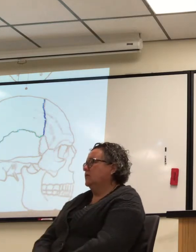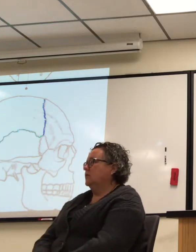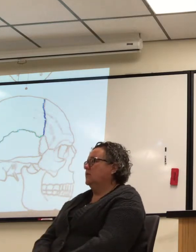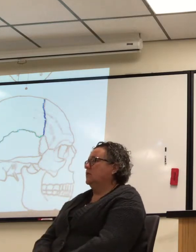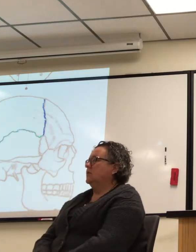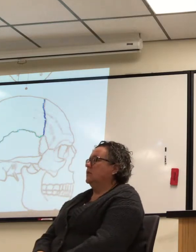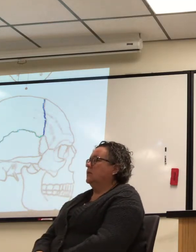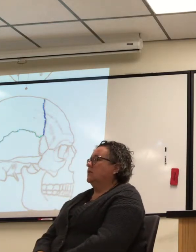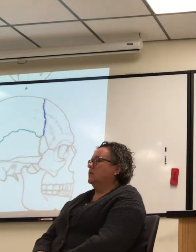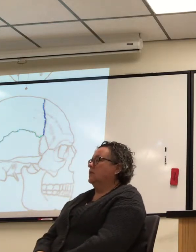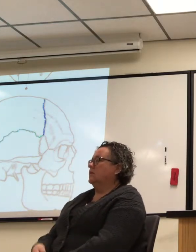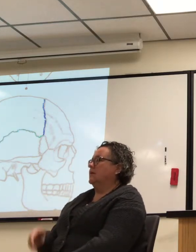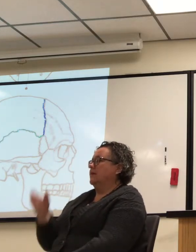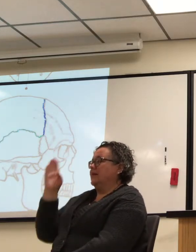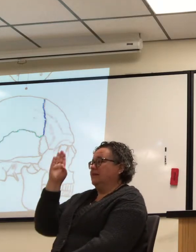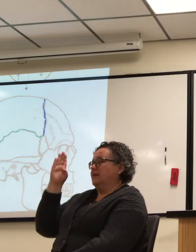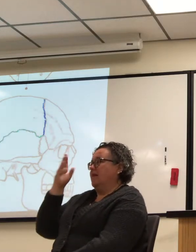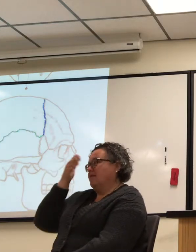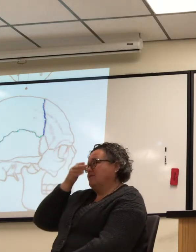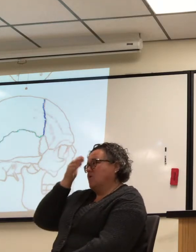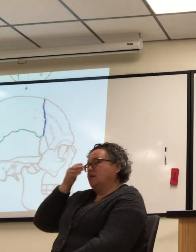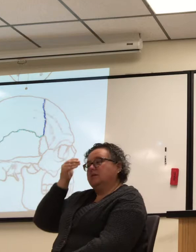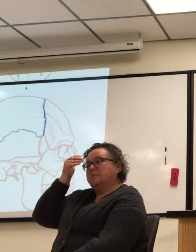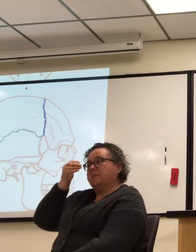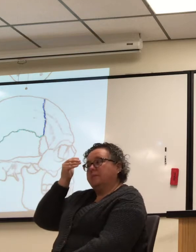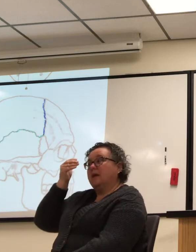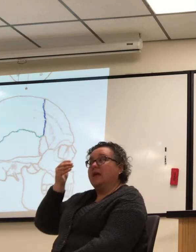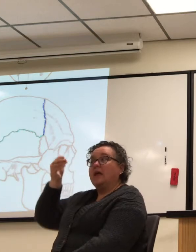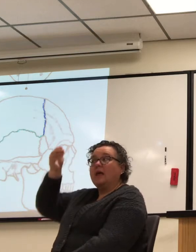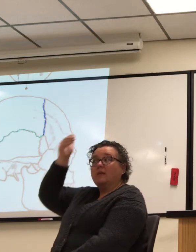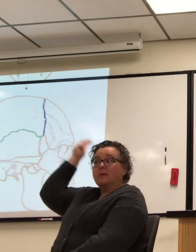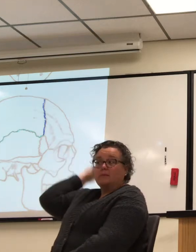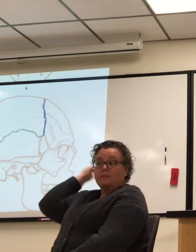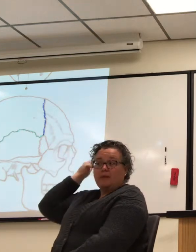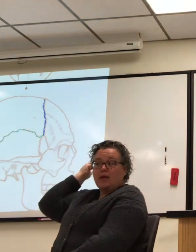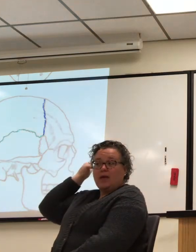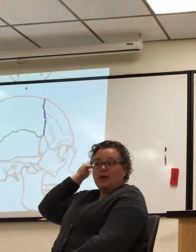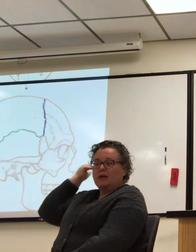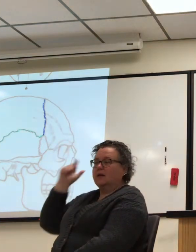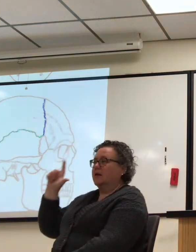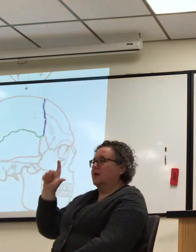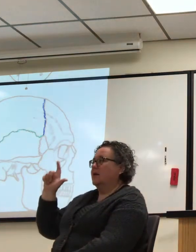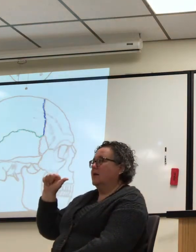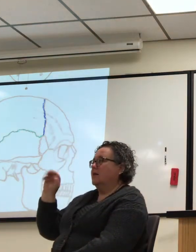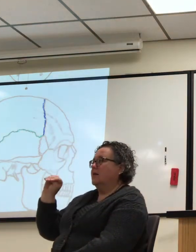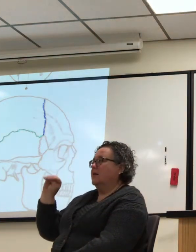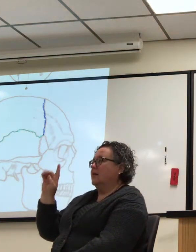That's that side. In the back, it forms the lambdoid suture.